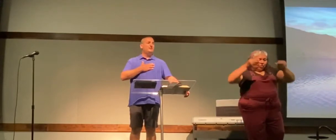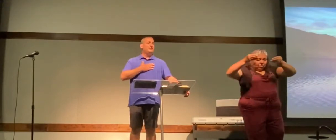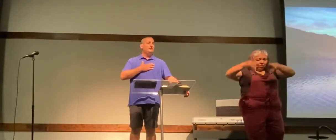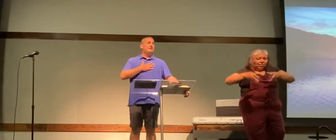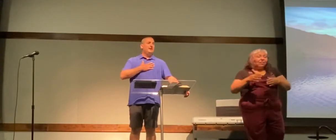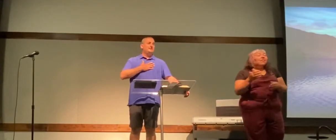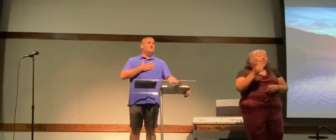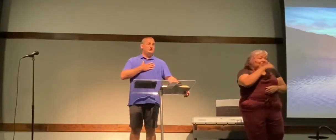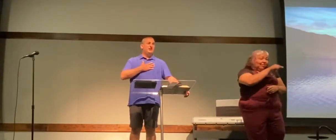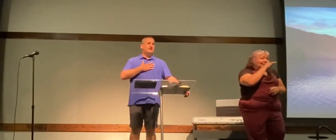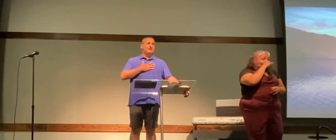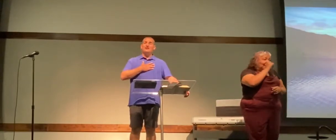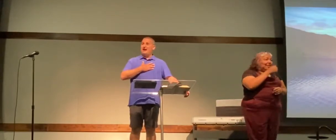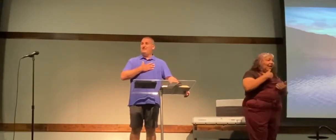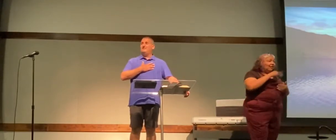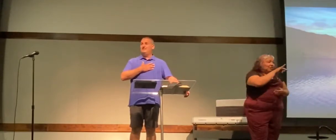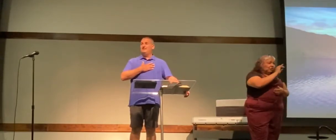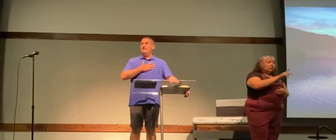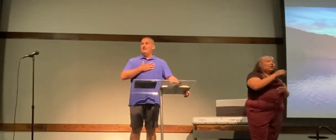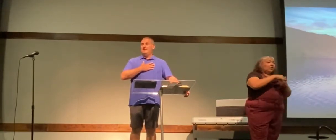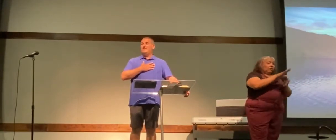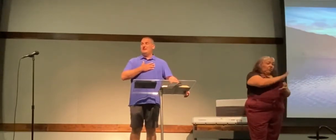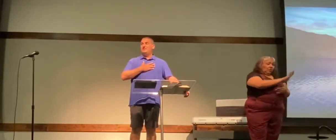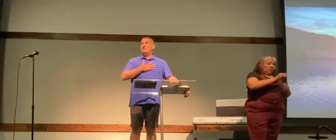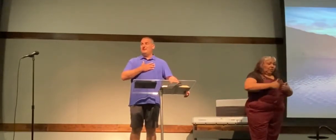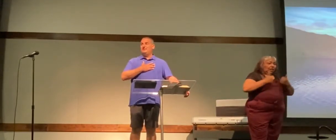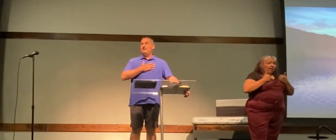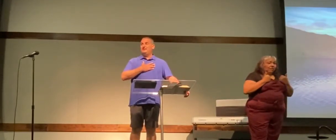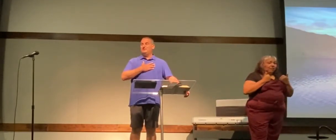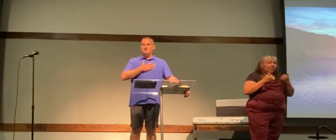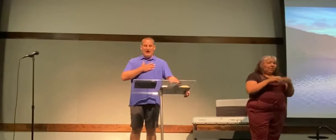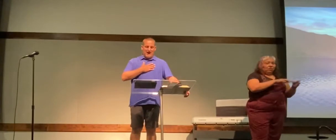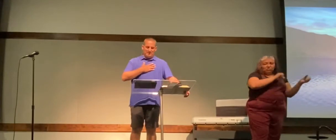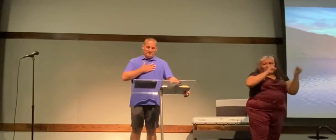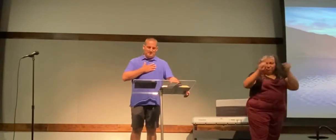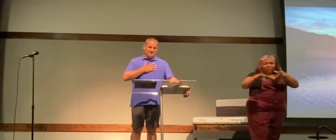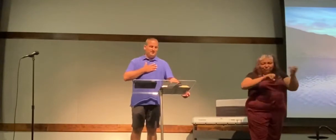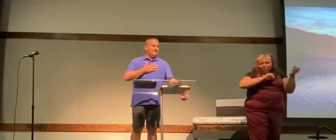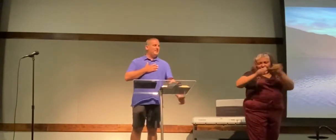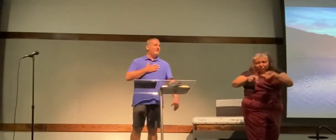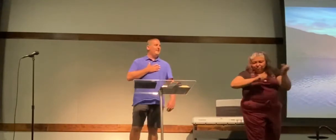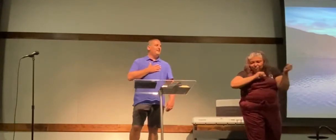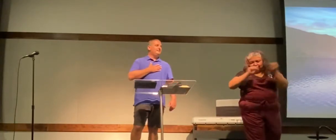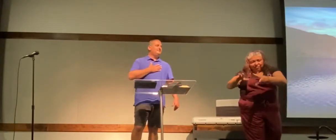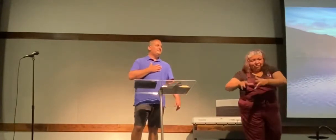y'all. They had some junk in their life. And they were getting rid of it. It was powerful.